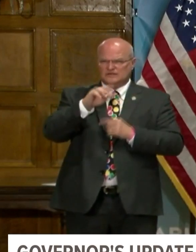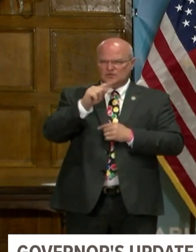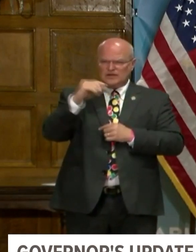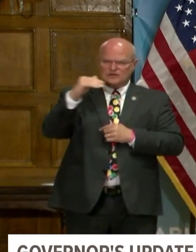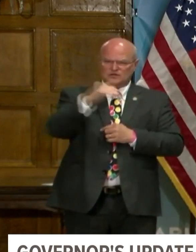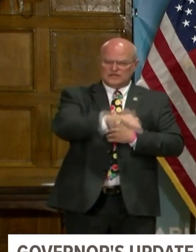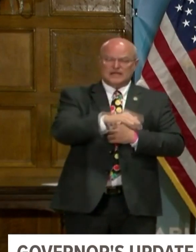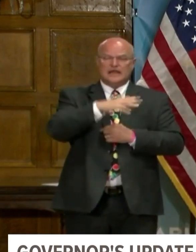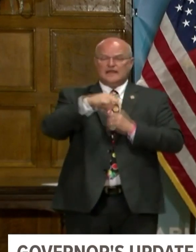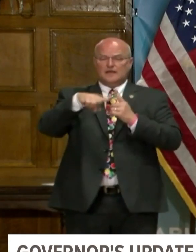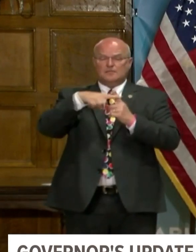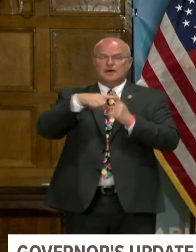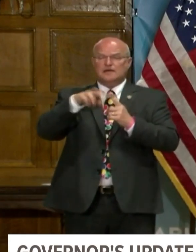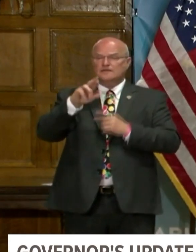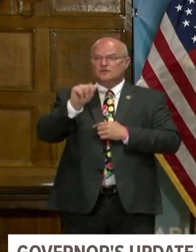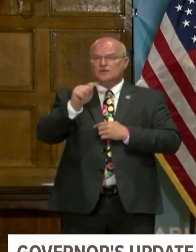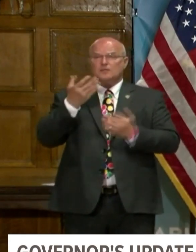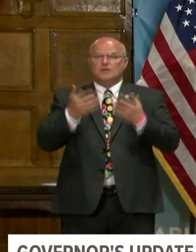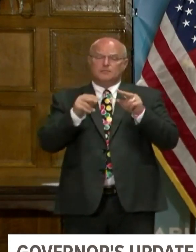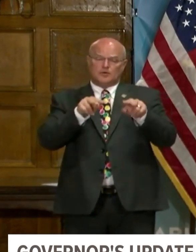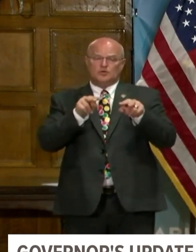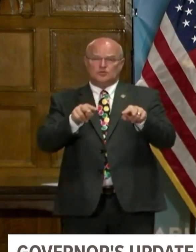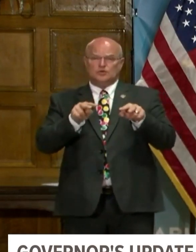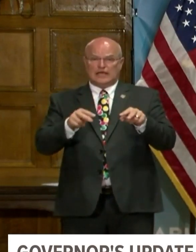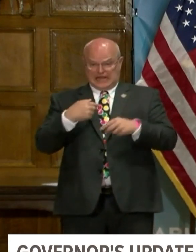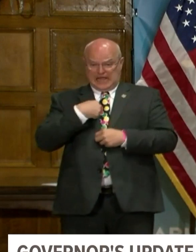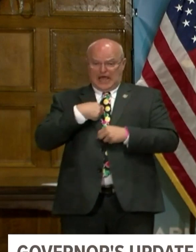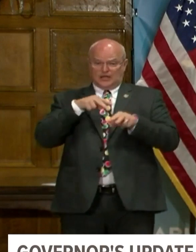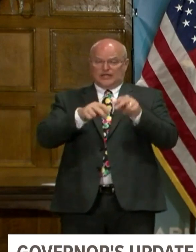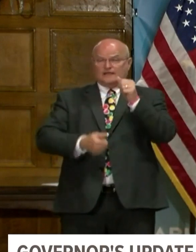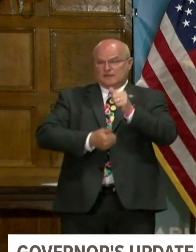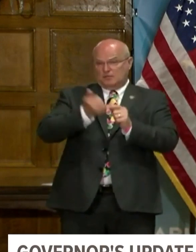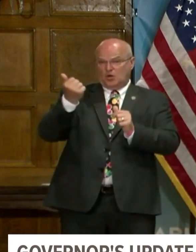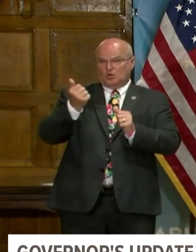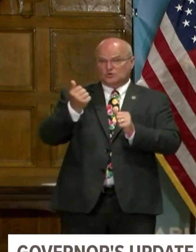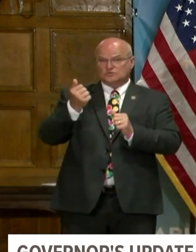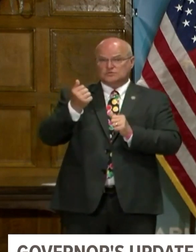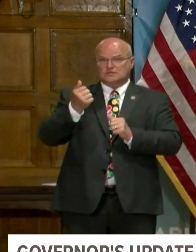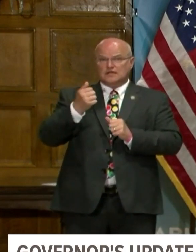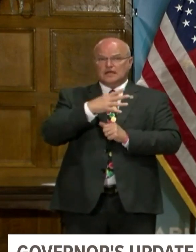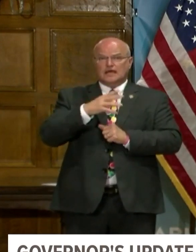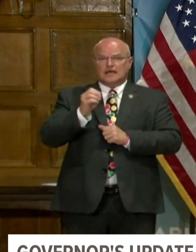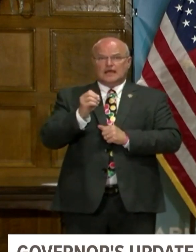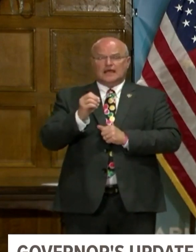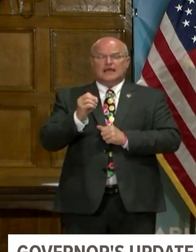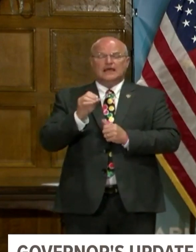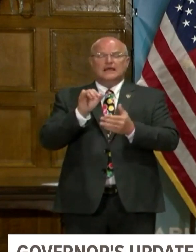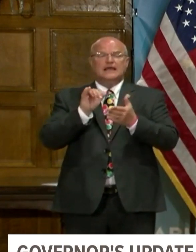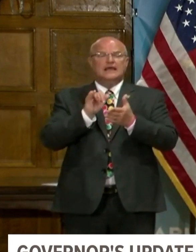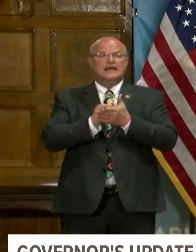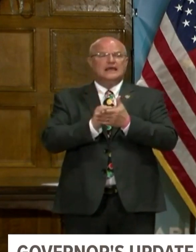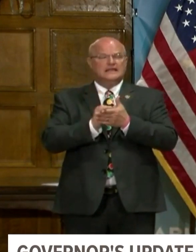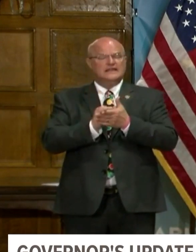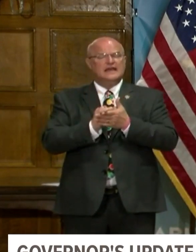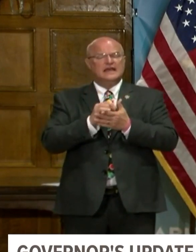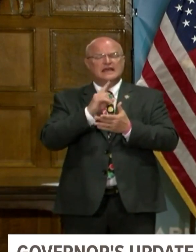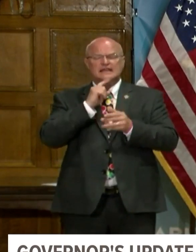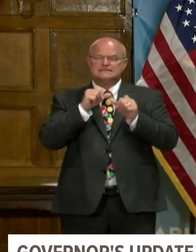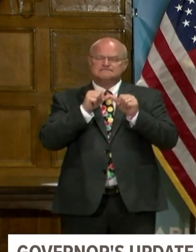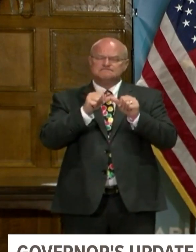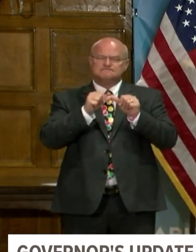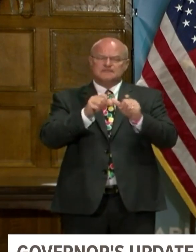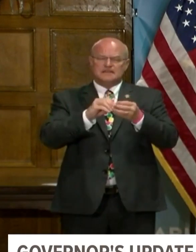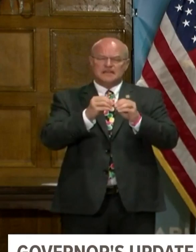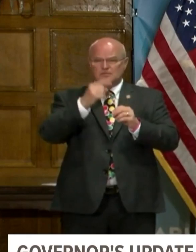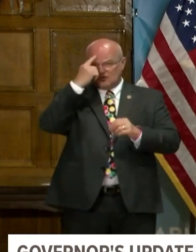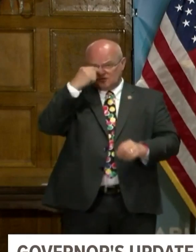rate. And the positivity rate is probably what I look at the most, and that is such a steady